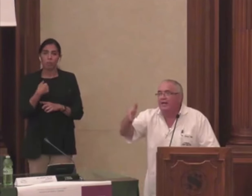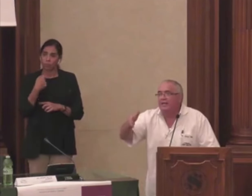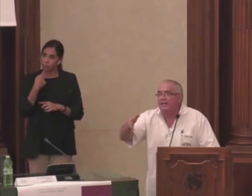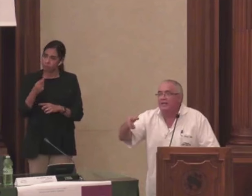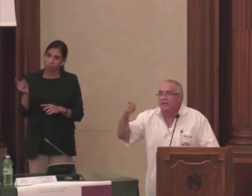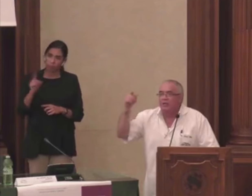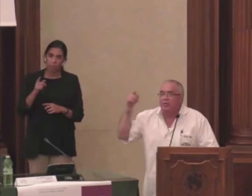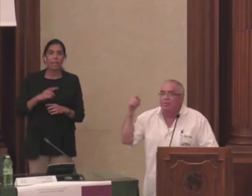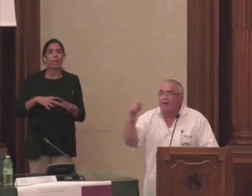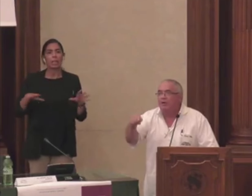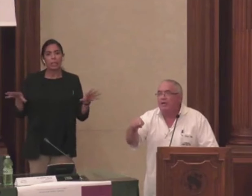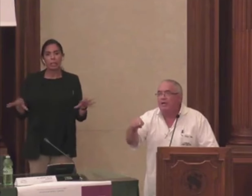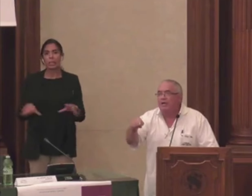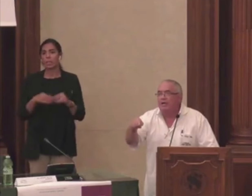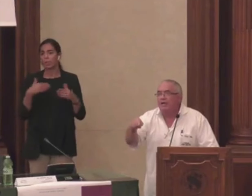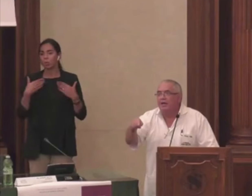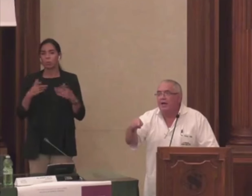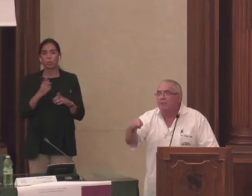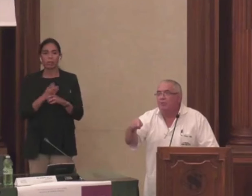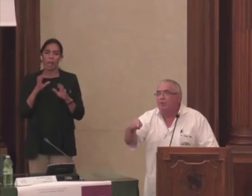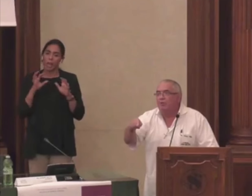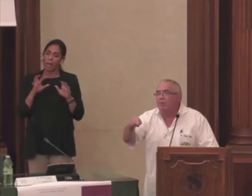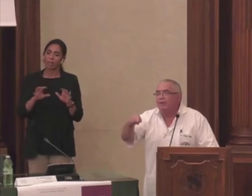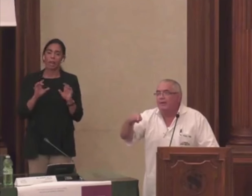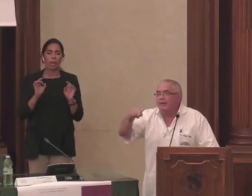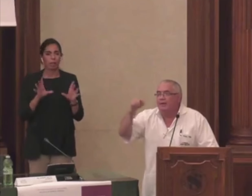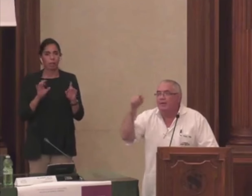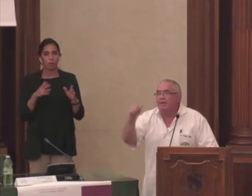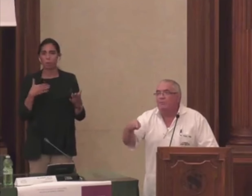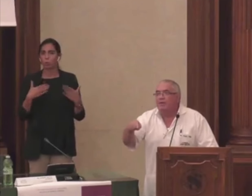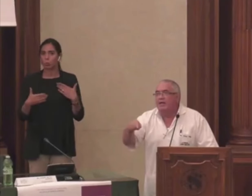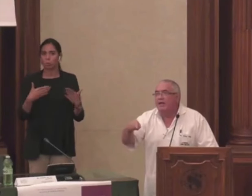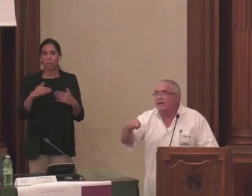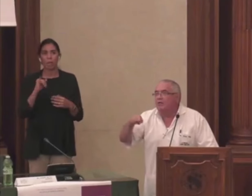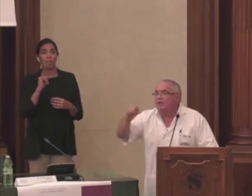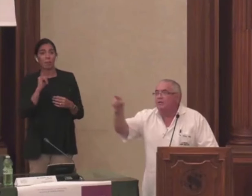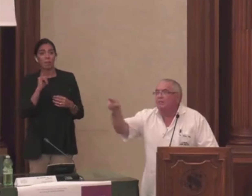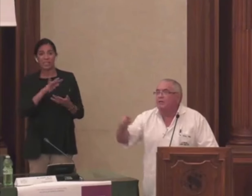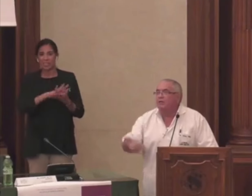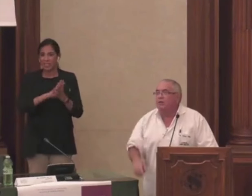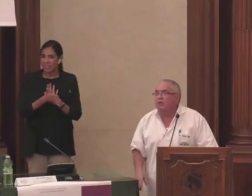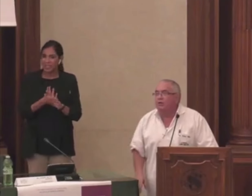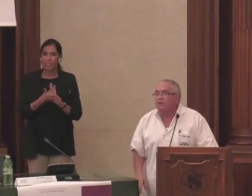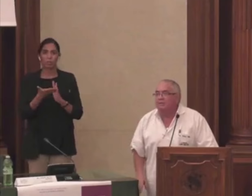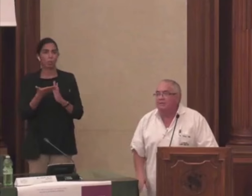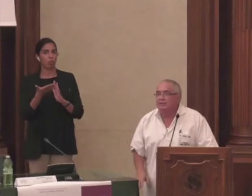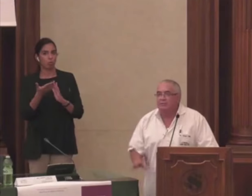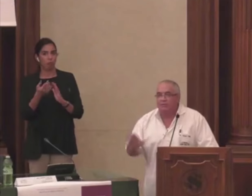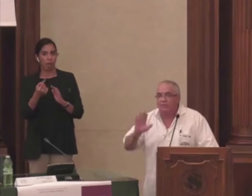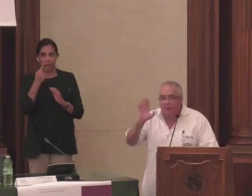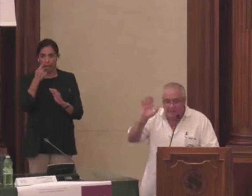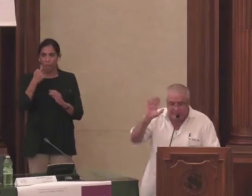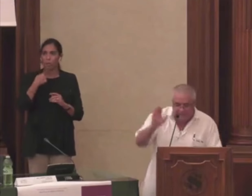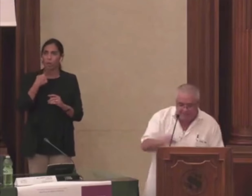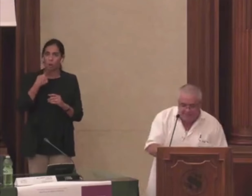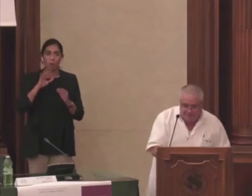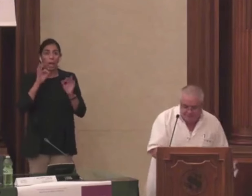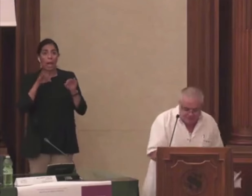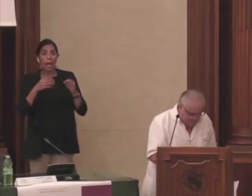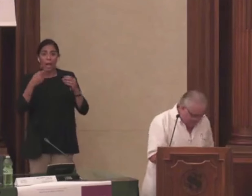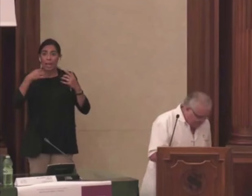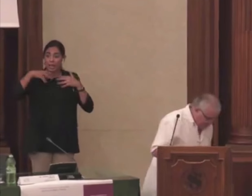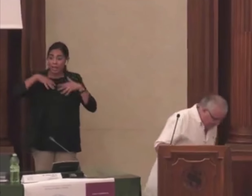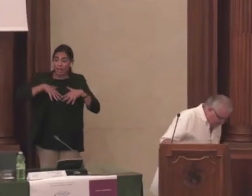with direct intervention in the throat and in the nose. I don't want the development to